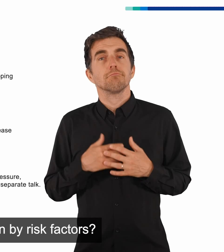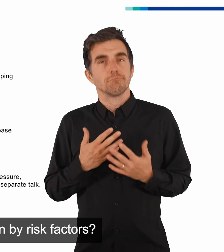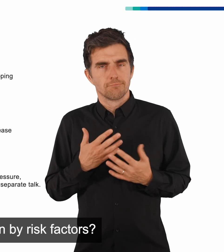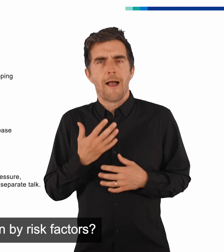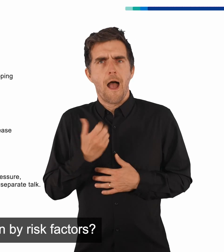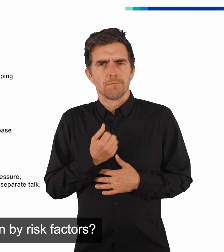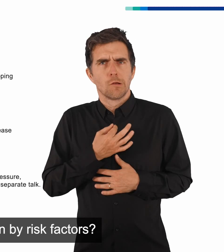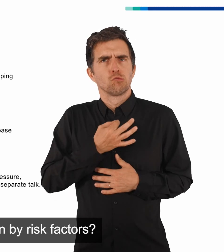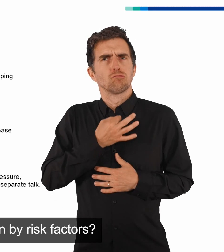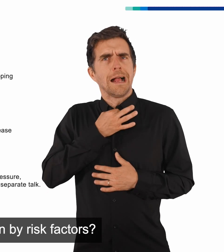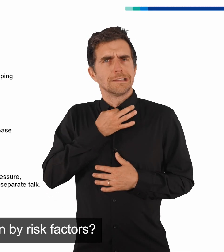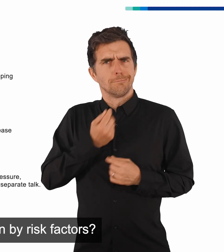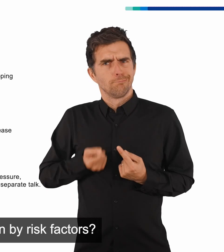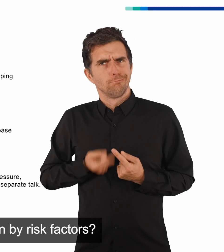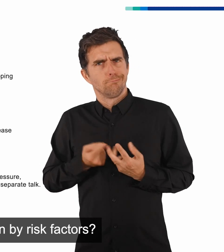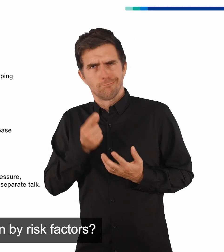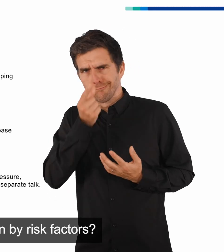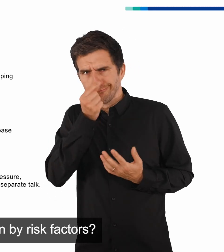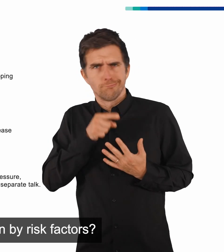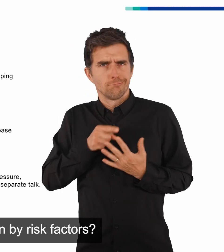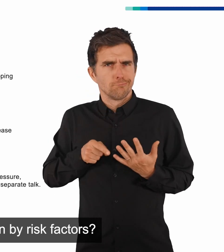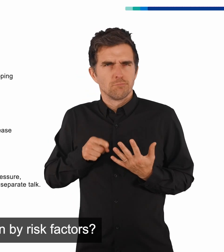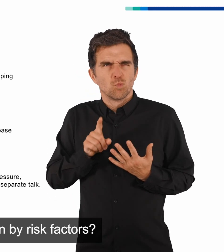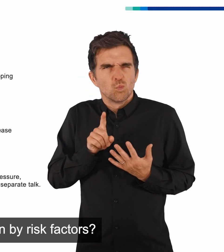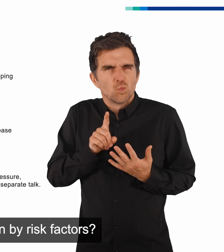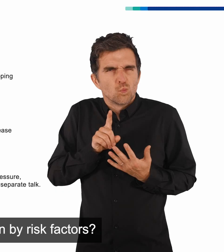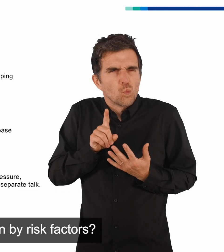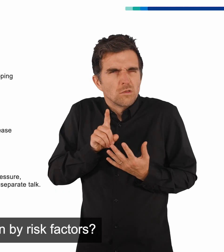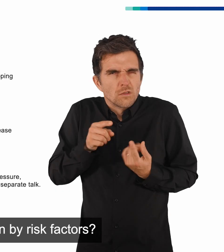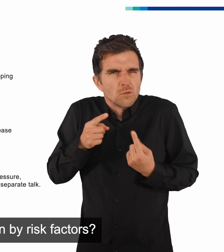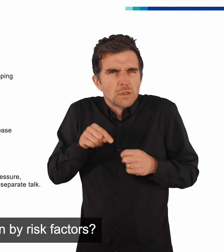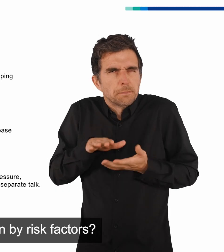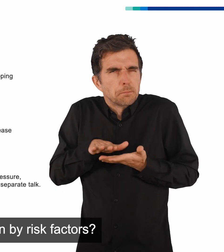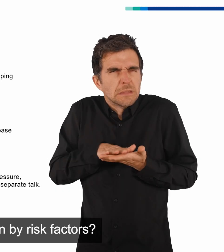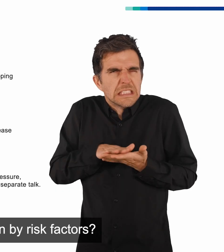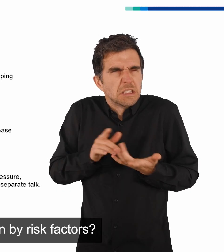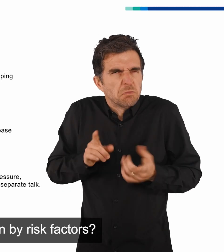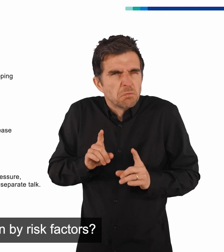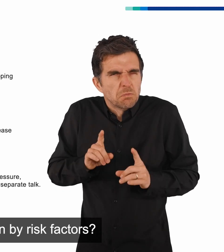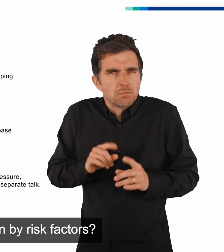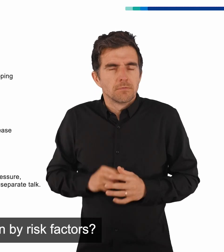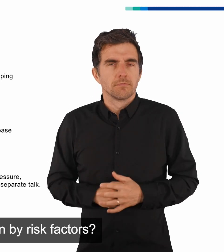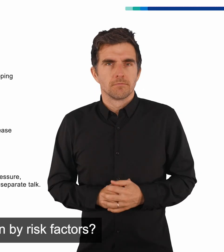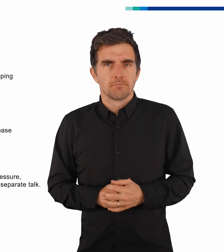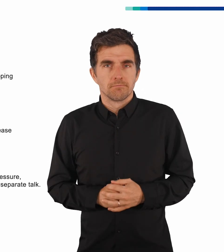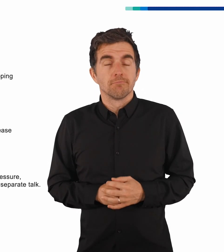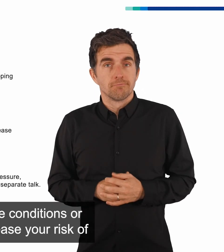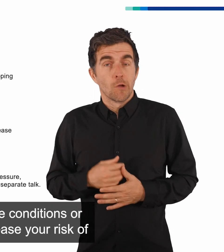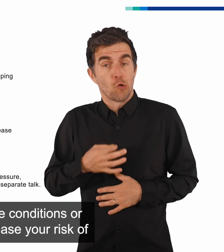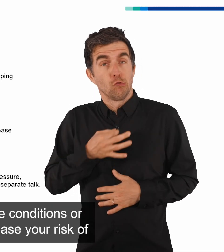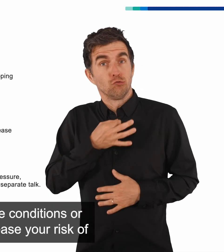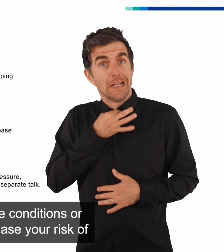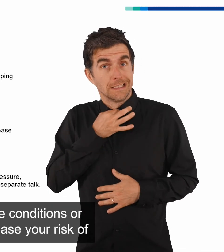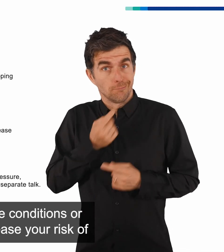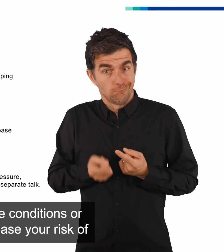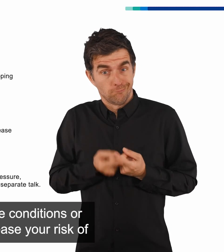What do we mean by risk factors? Risk factors are conditions or habits that increase your risk of